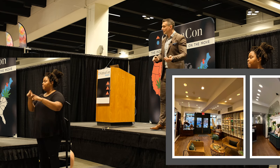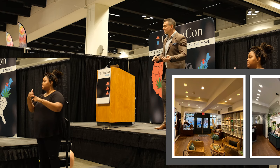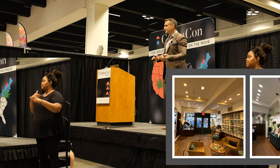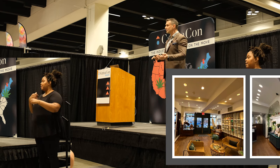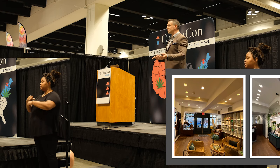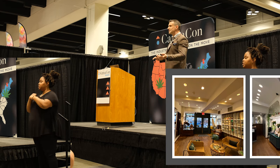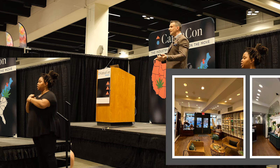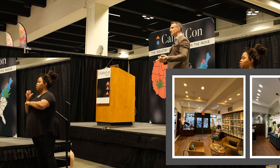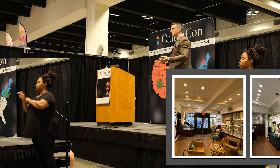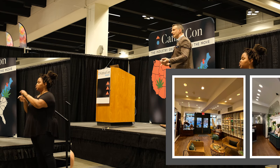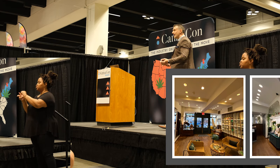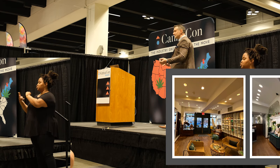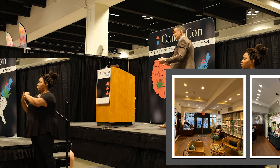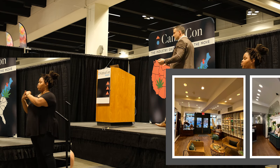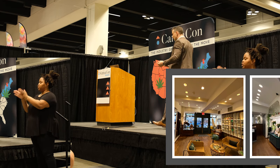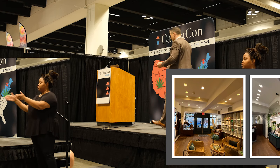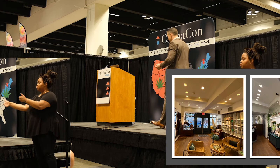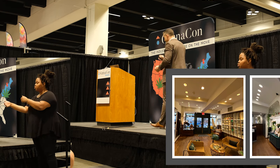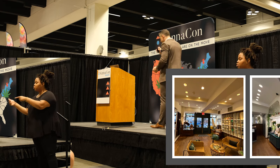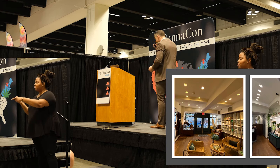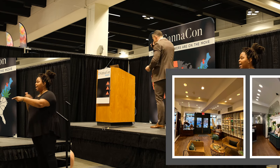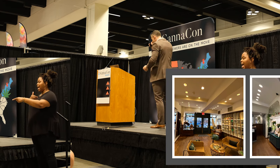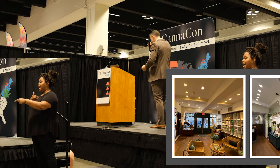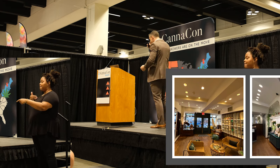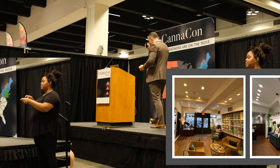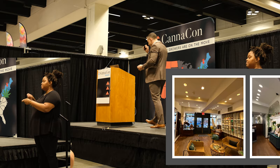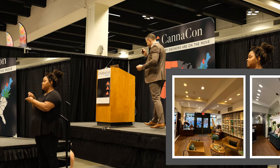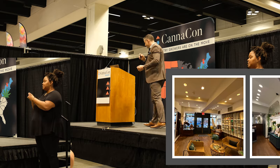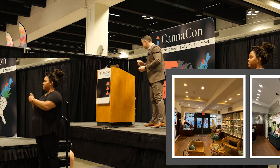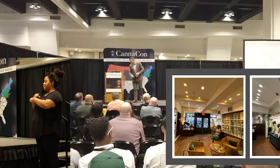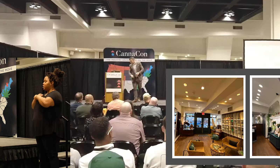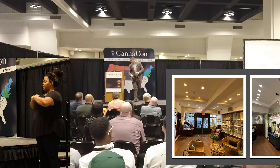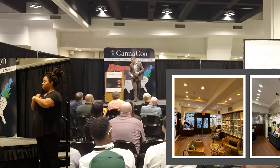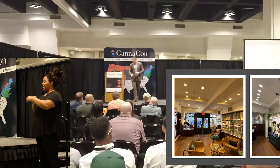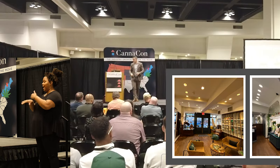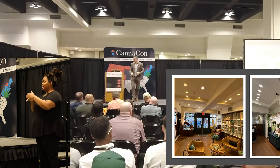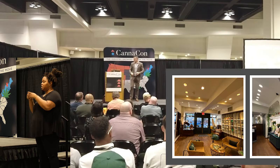room with intrusion detection access control.